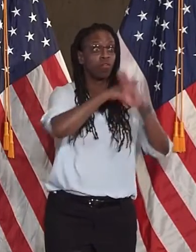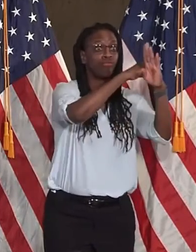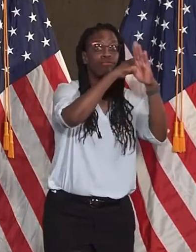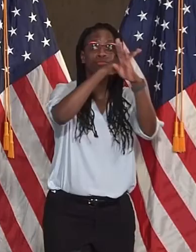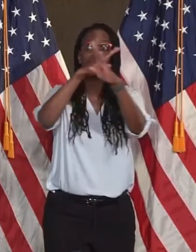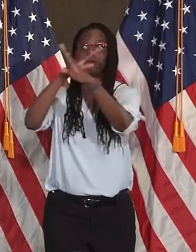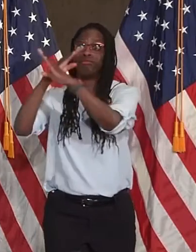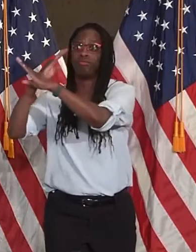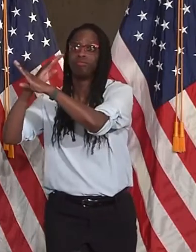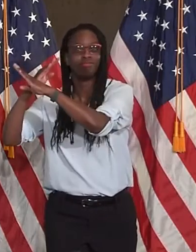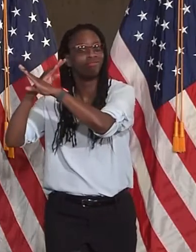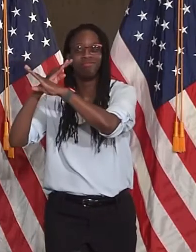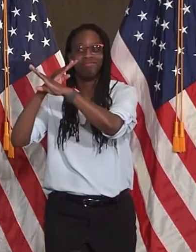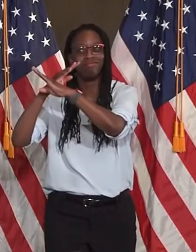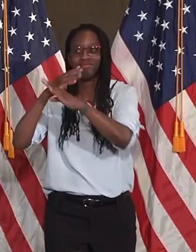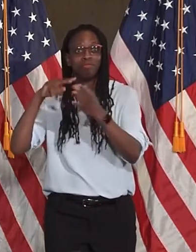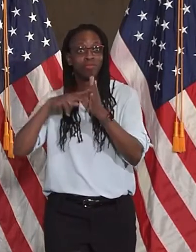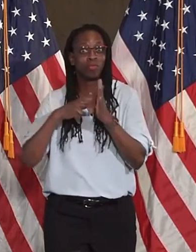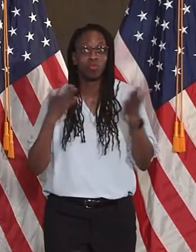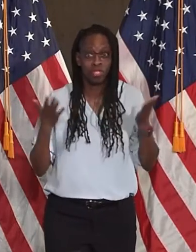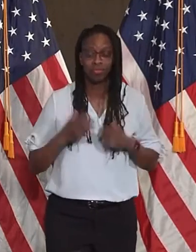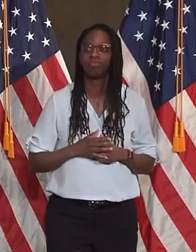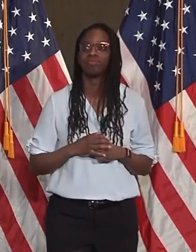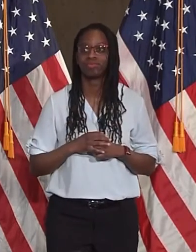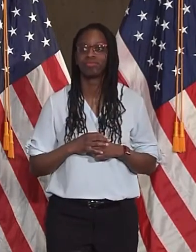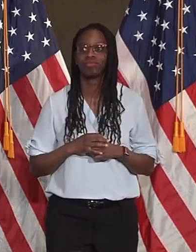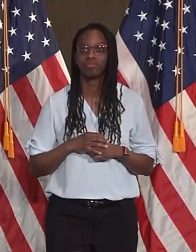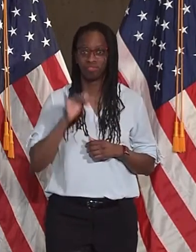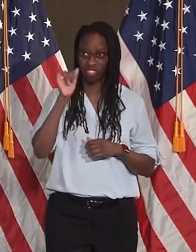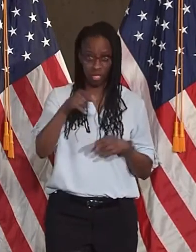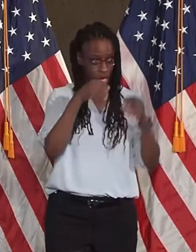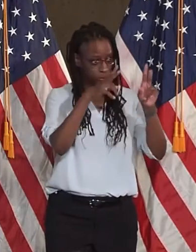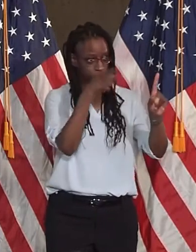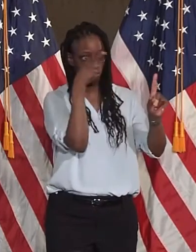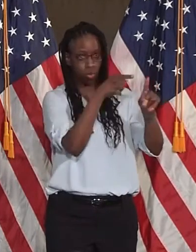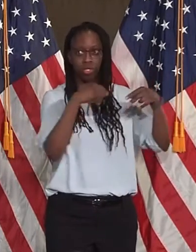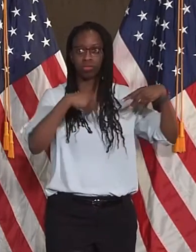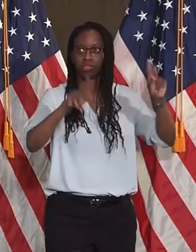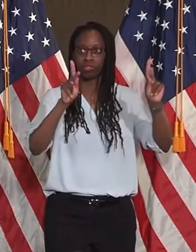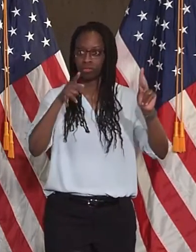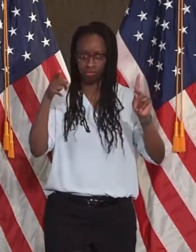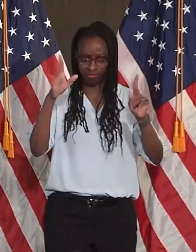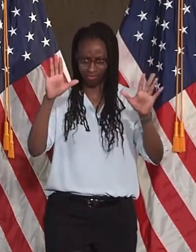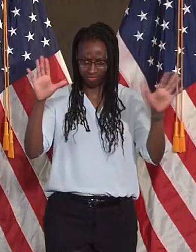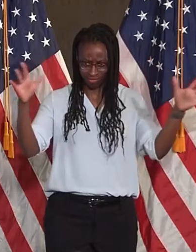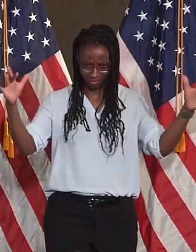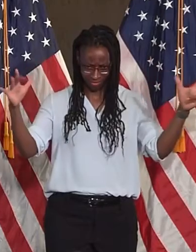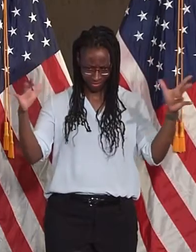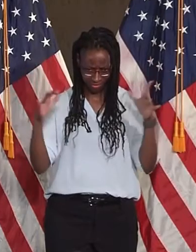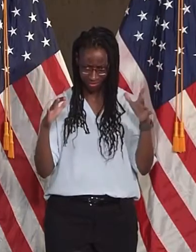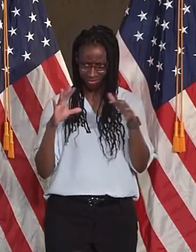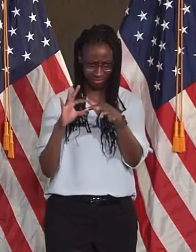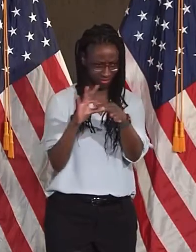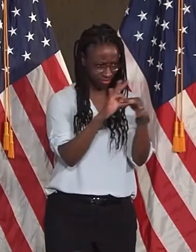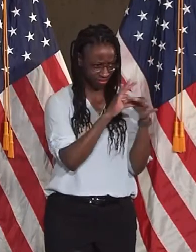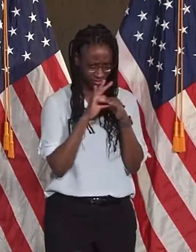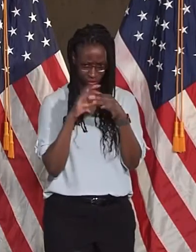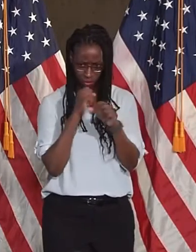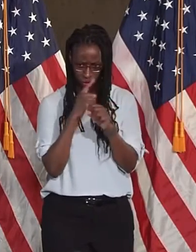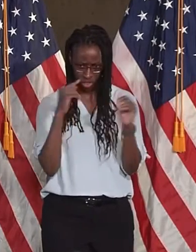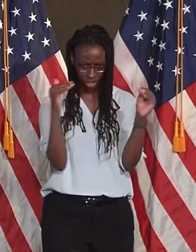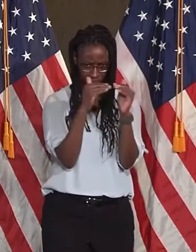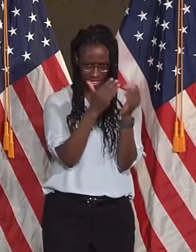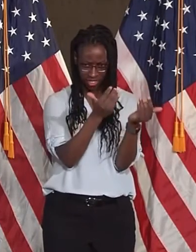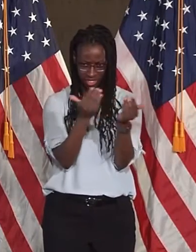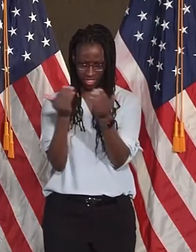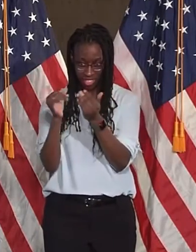opportunity to come together to heal and build a better and more equitable city. I am humbled and